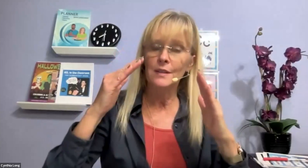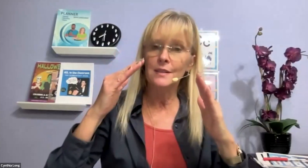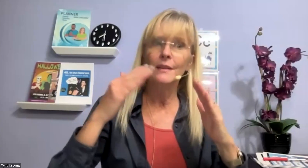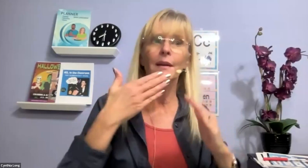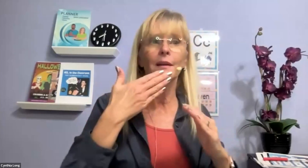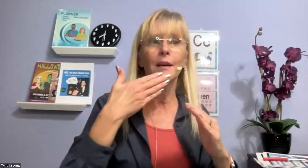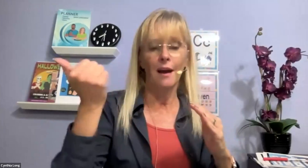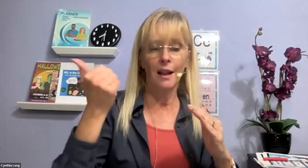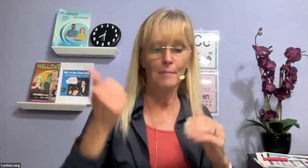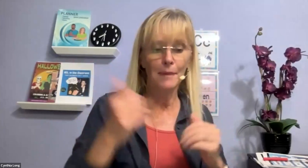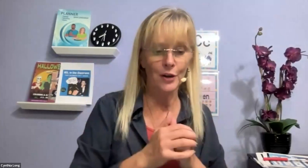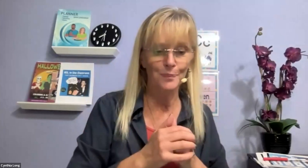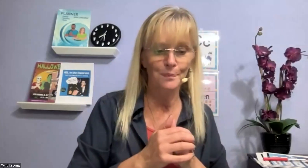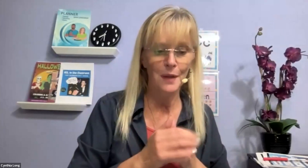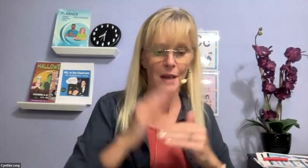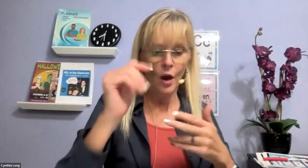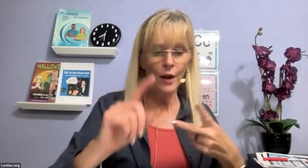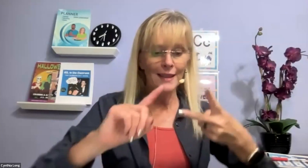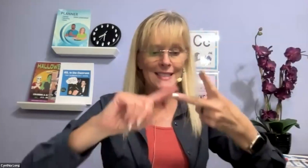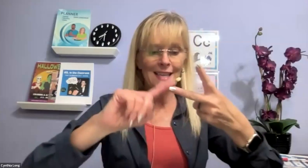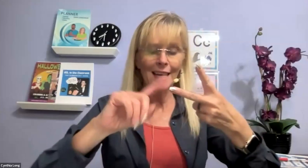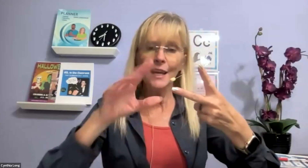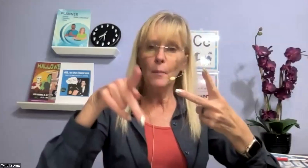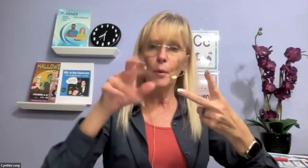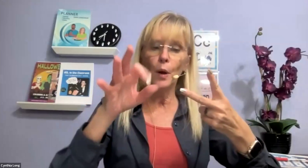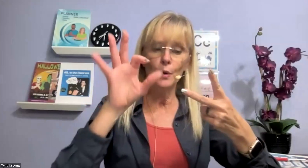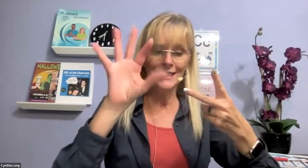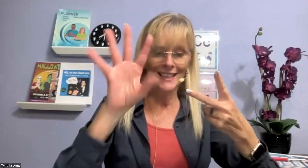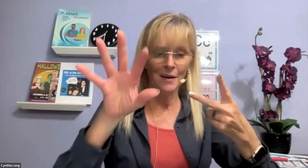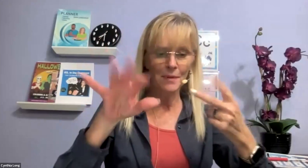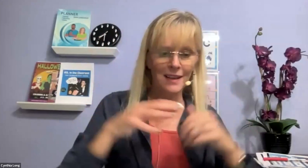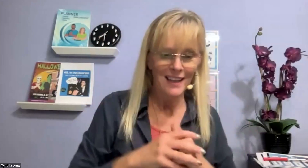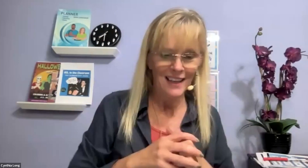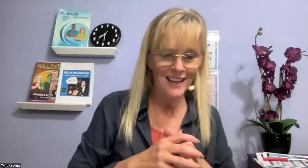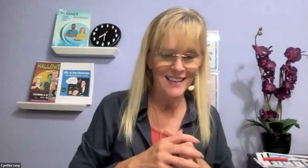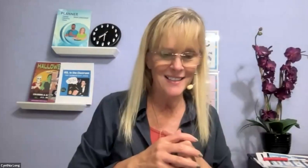focus a lot better. Okay, the second pro tip is